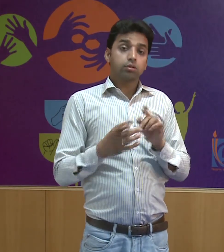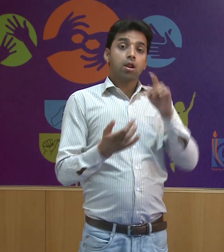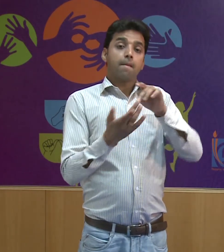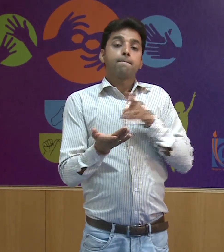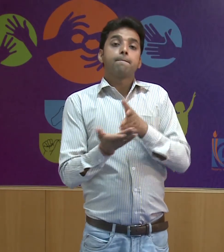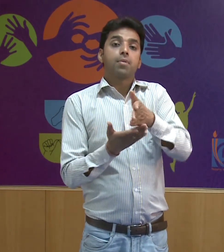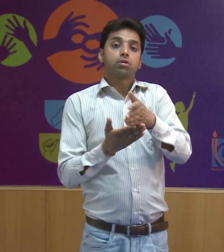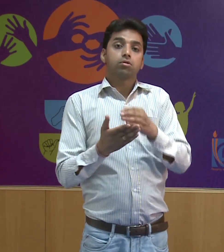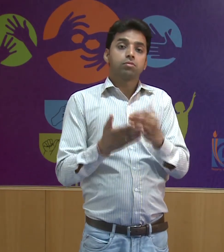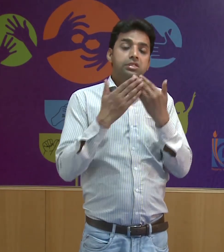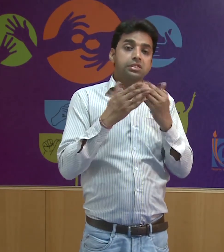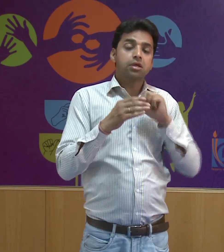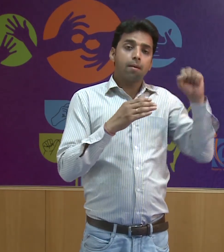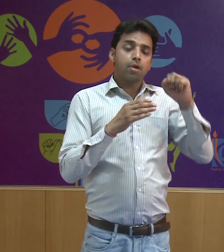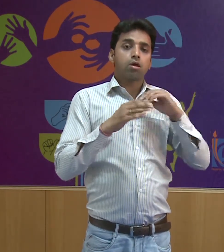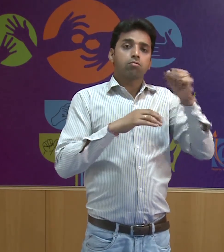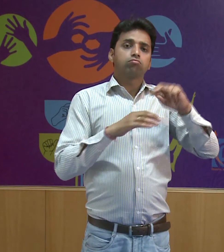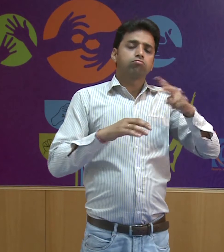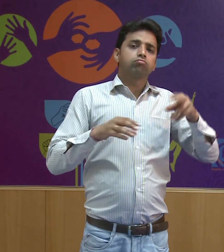is by adopting the following works.